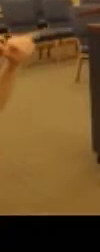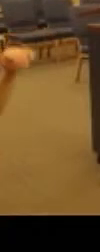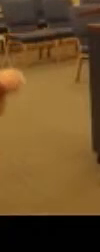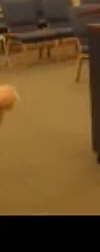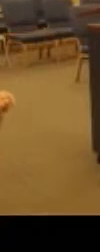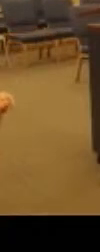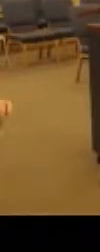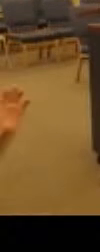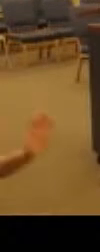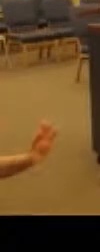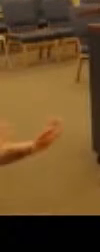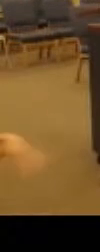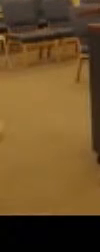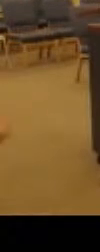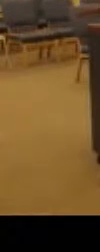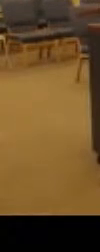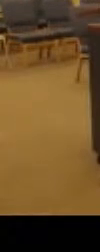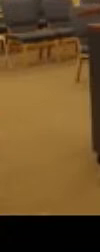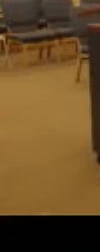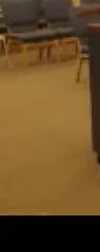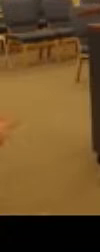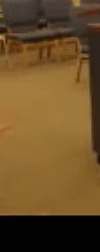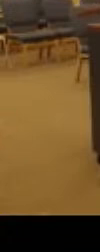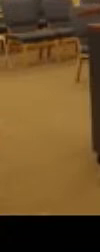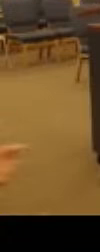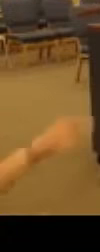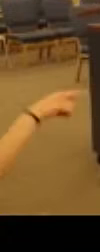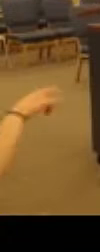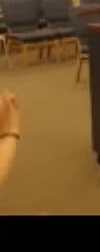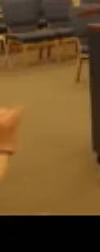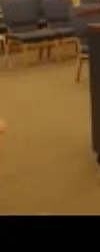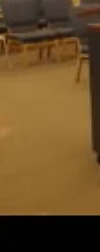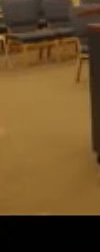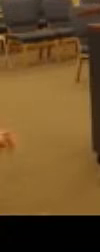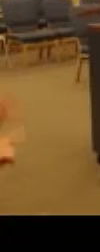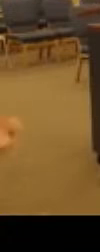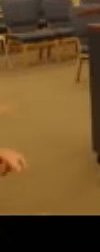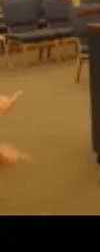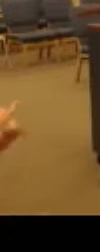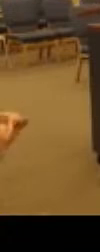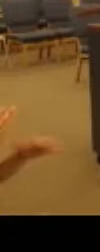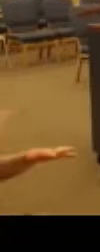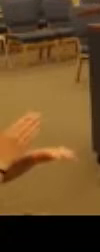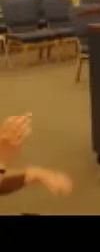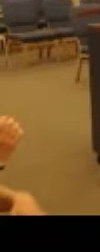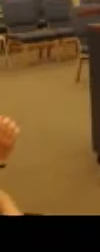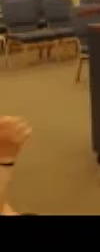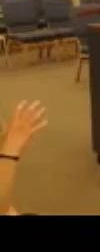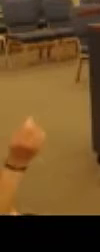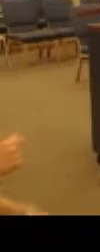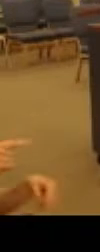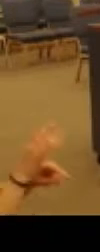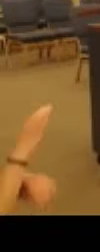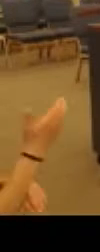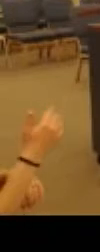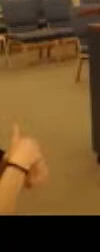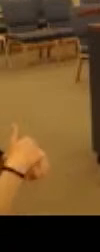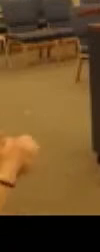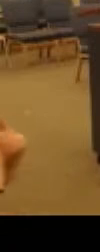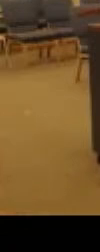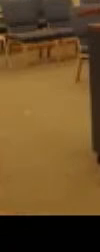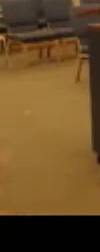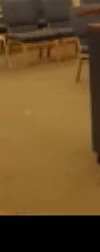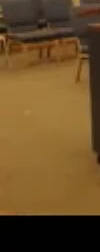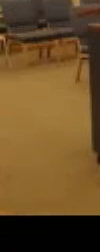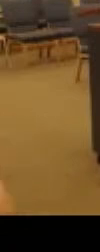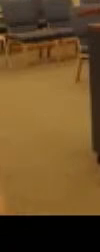drainage issue at the moment. So he I'm was, sorry. he's dealing with our shelter drainage issue at the moment. So he was,